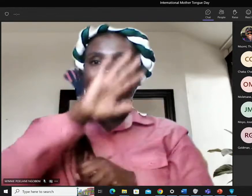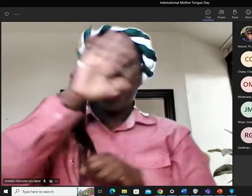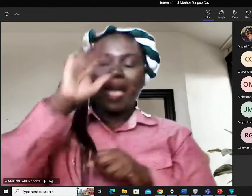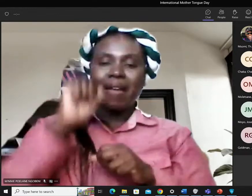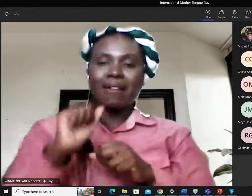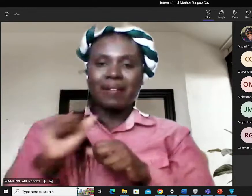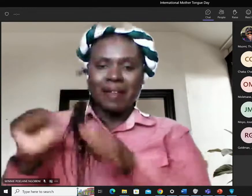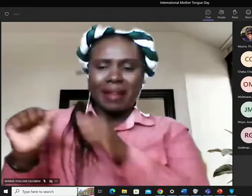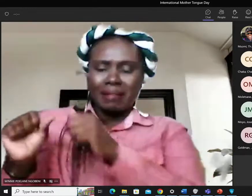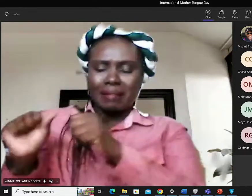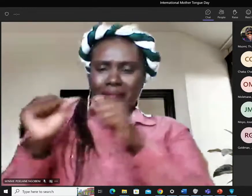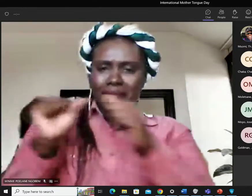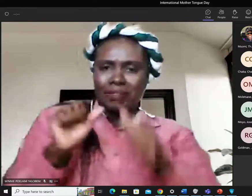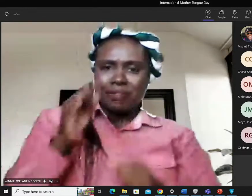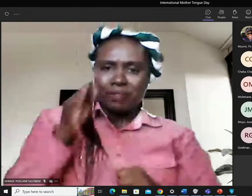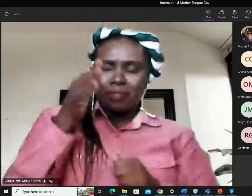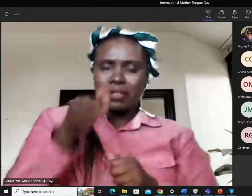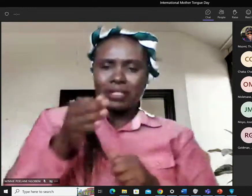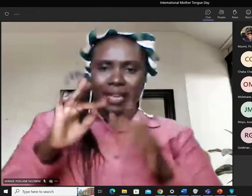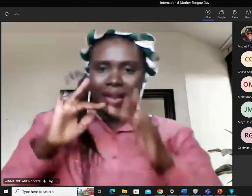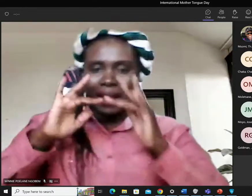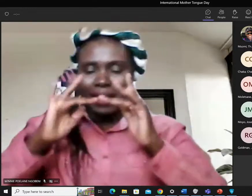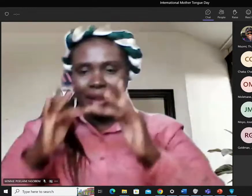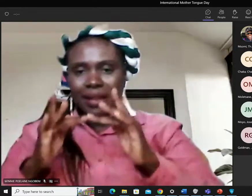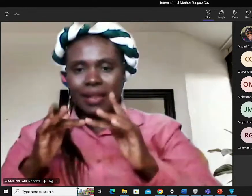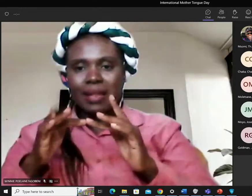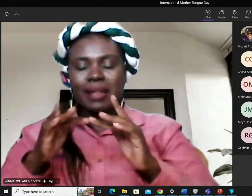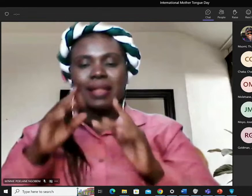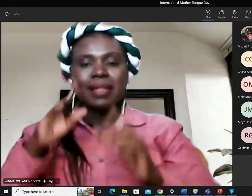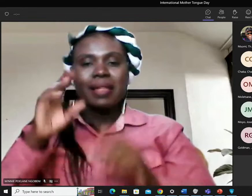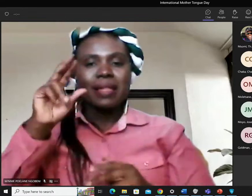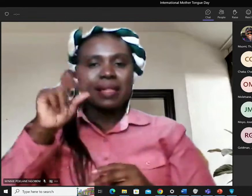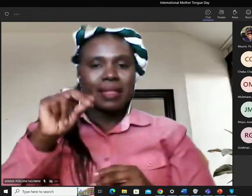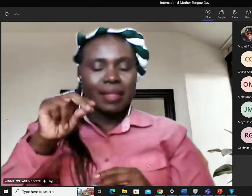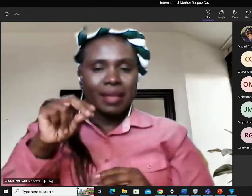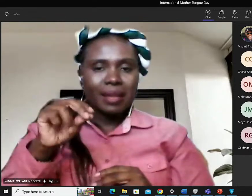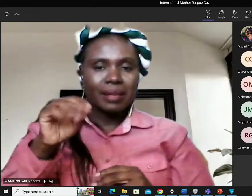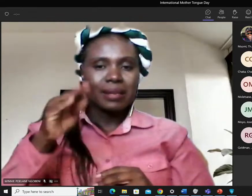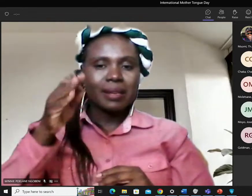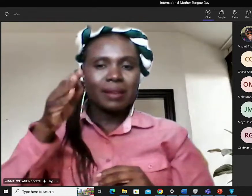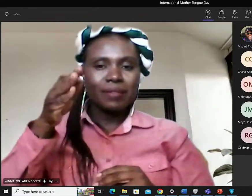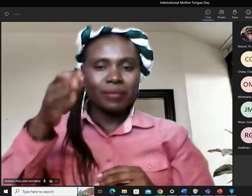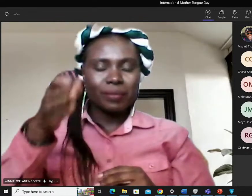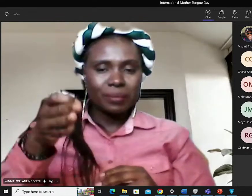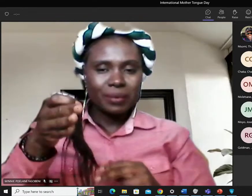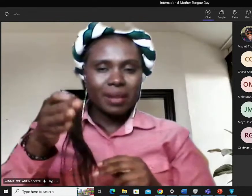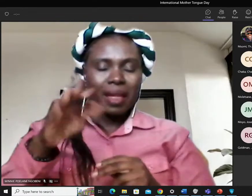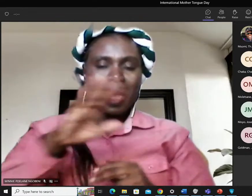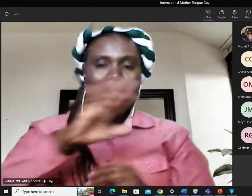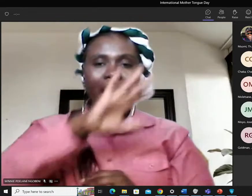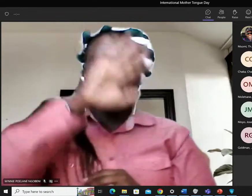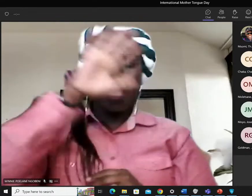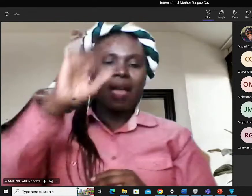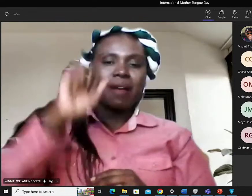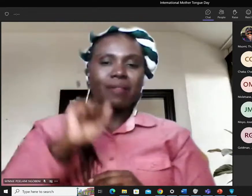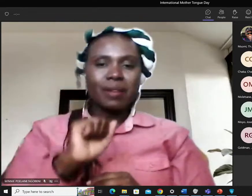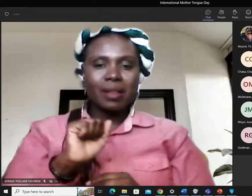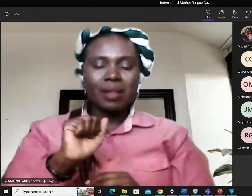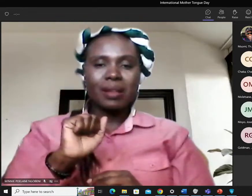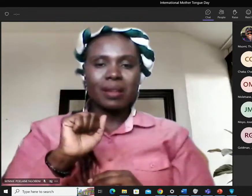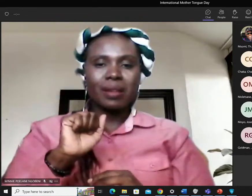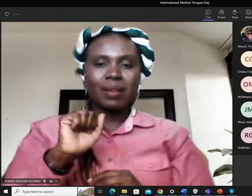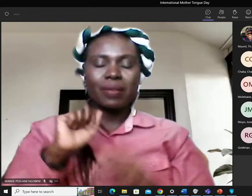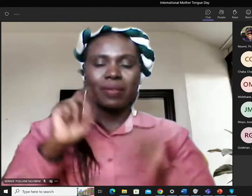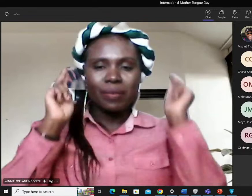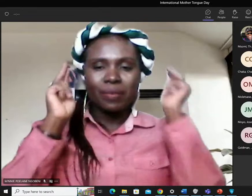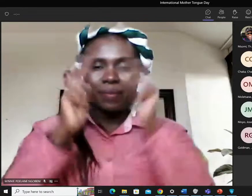future, and linking that with the vision of the institution, the African University, shaping futures